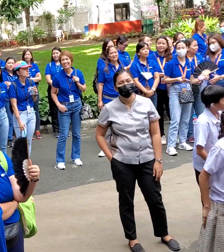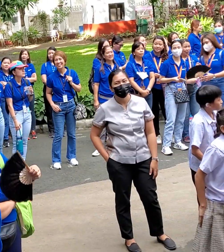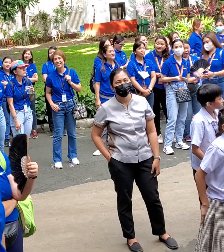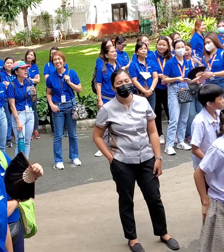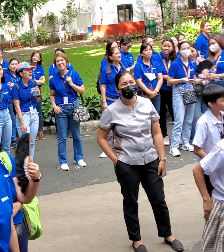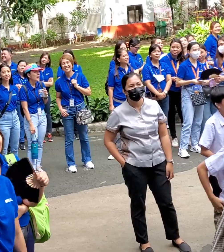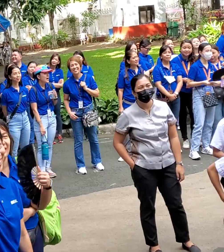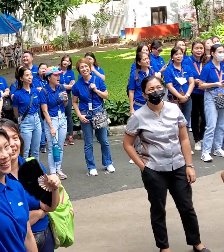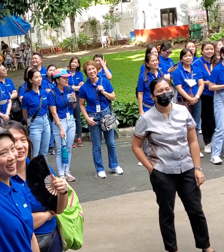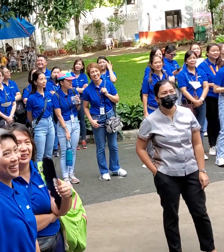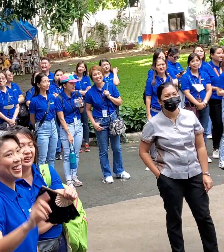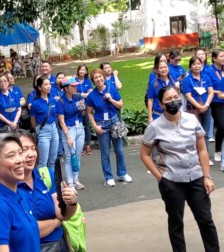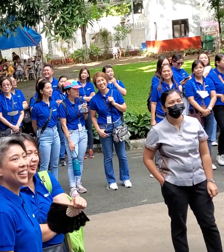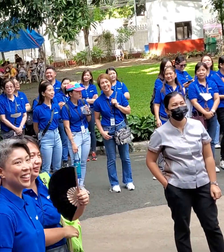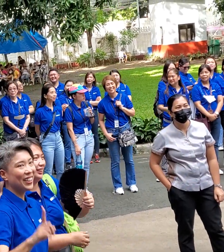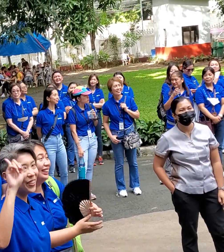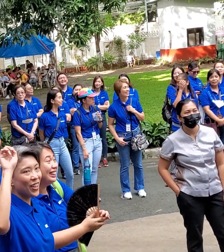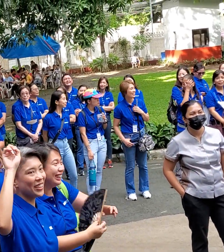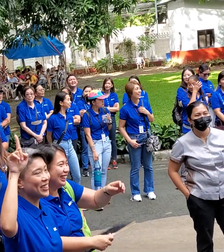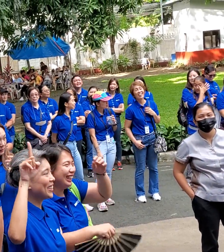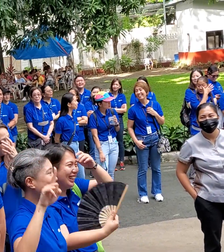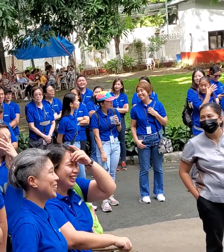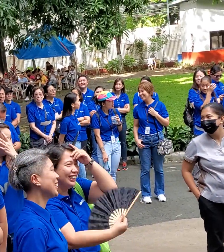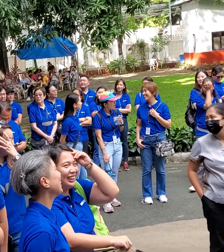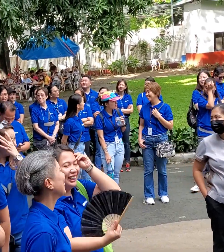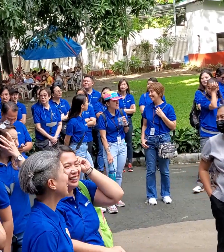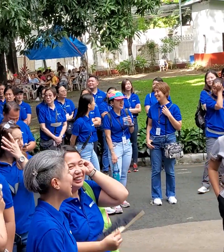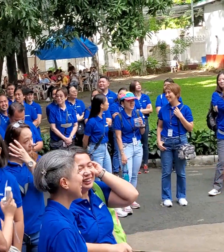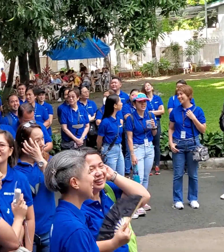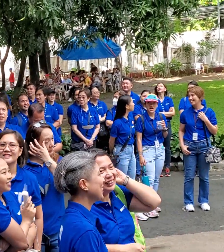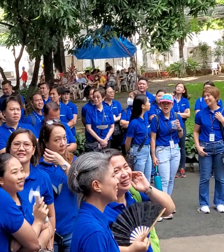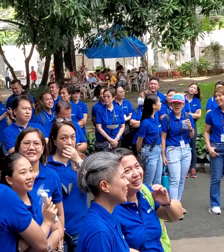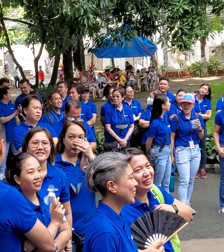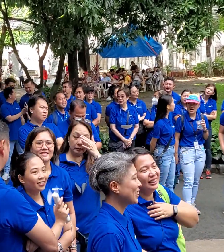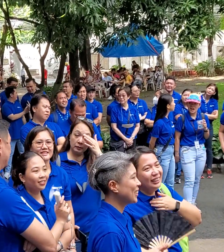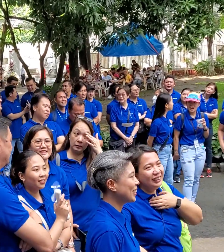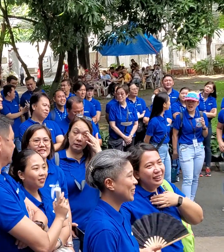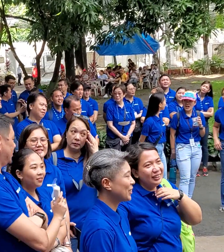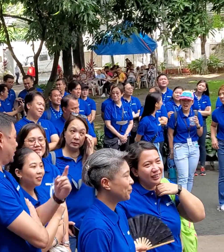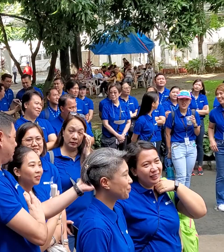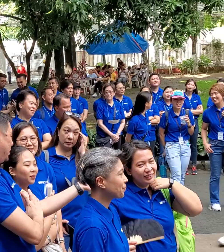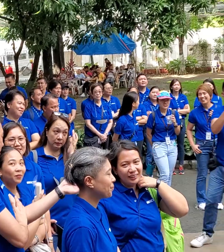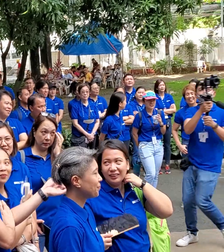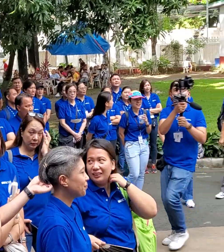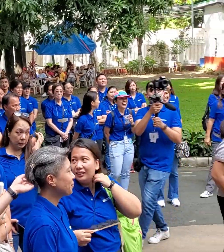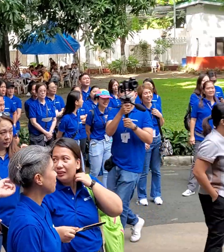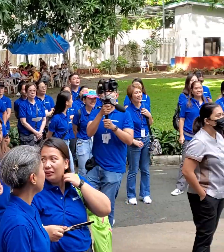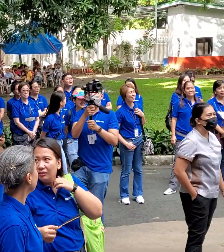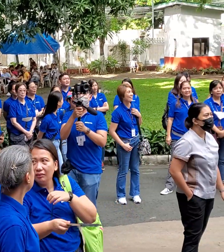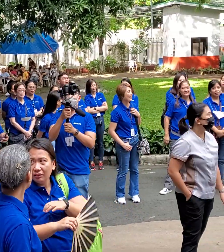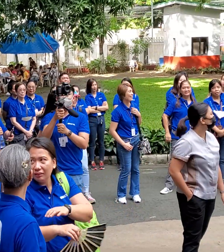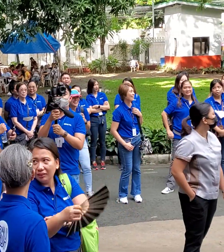Echo. Crate and Barrel. We also have one from Crate and Barrel. We also have from SM